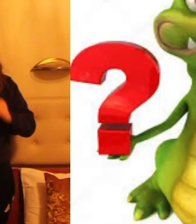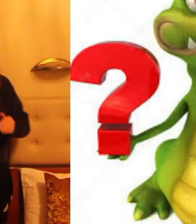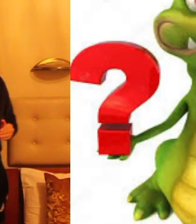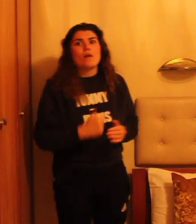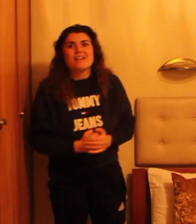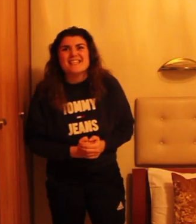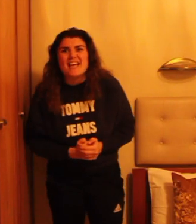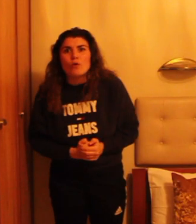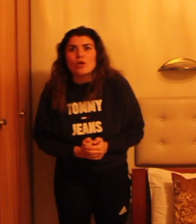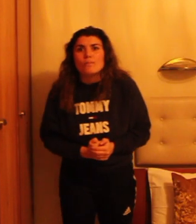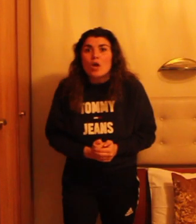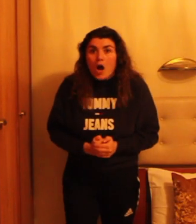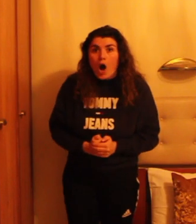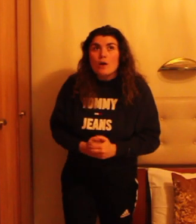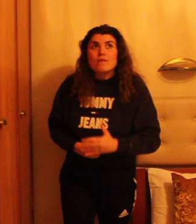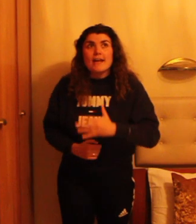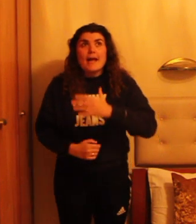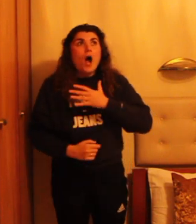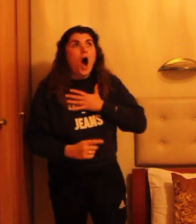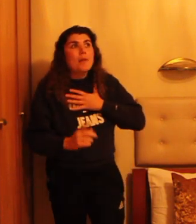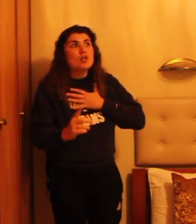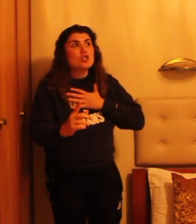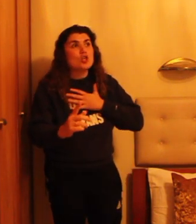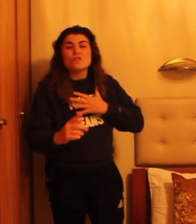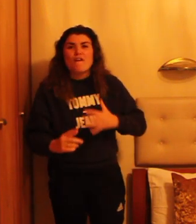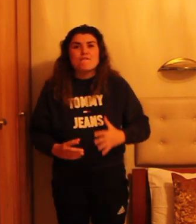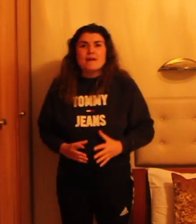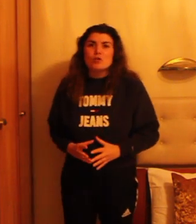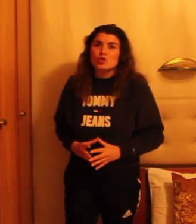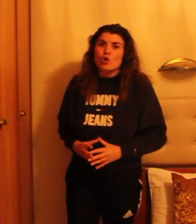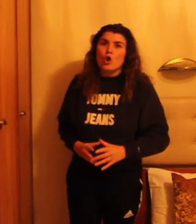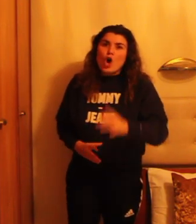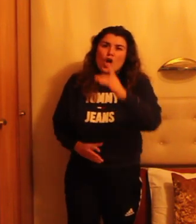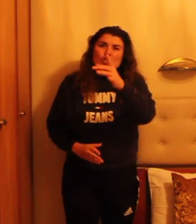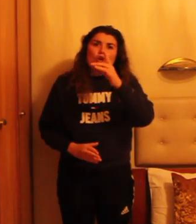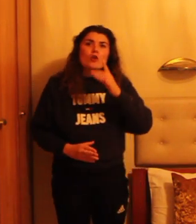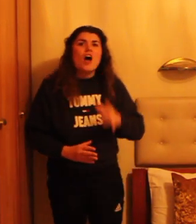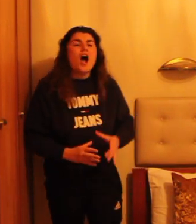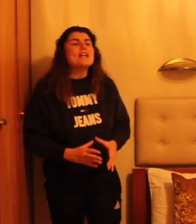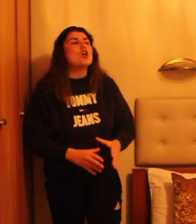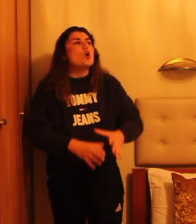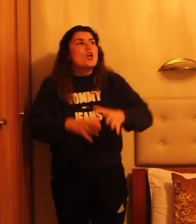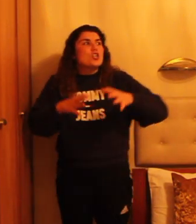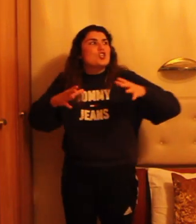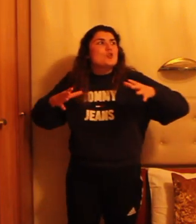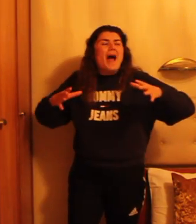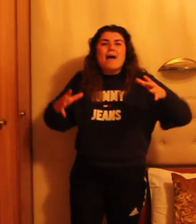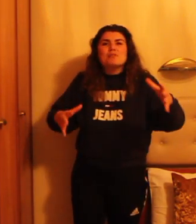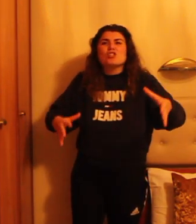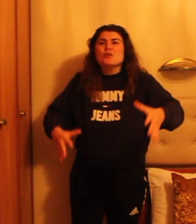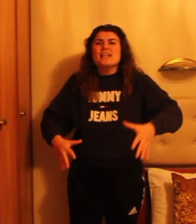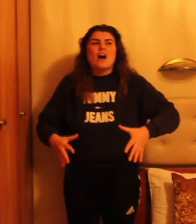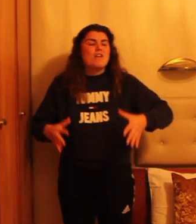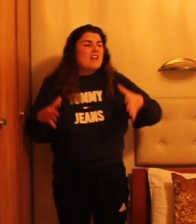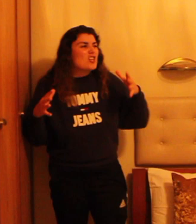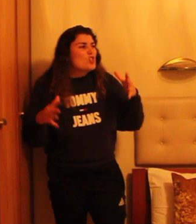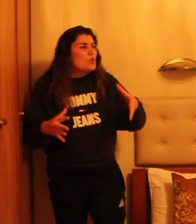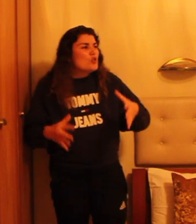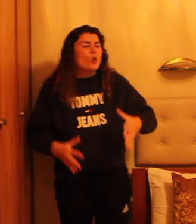Well, I'm gonna tell you. Are you ready? I'm gonna choose a famous song. A song that I know that you absolutely love, that you adore,